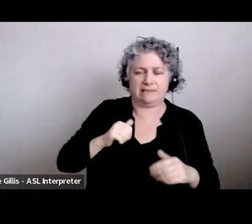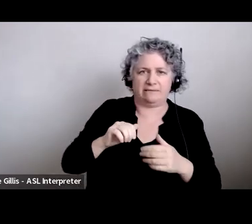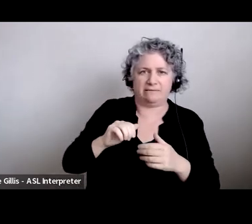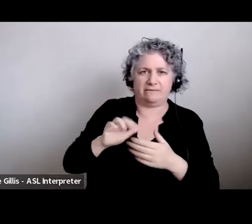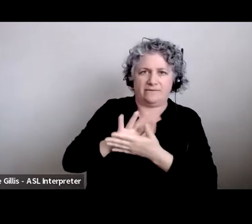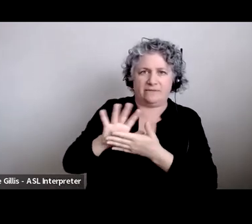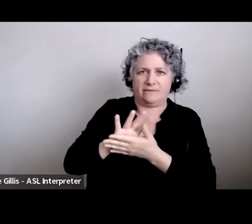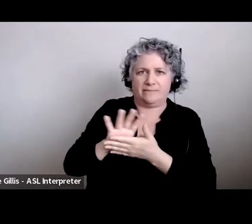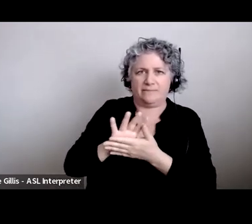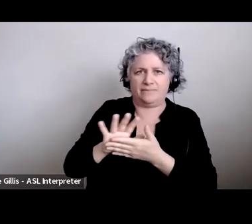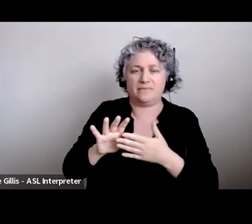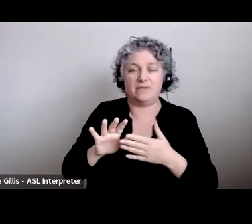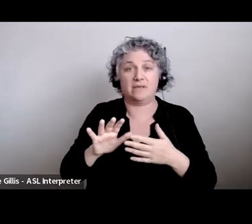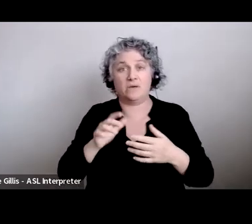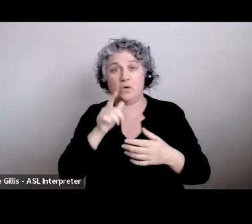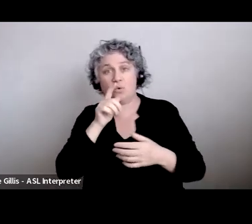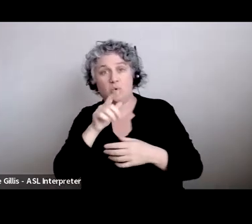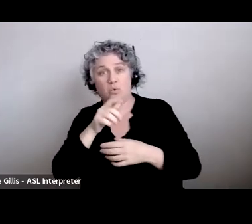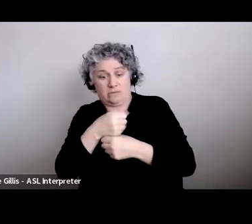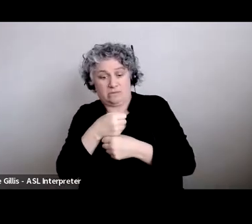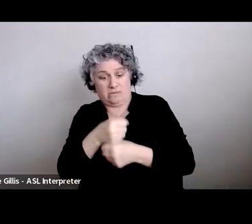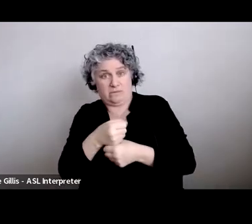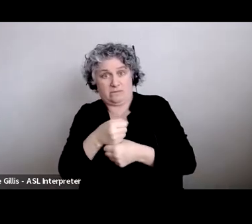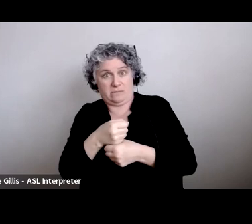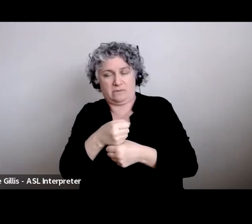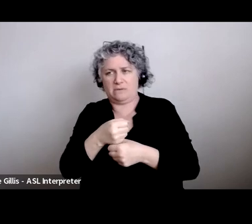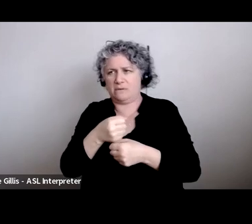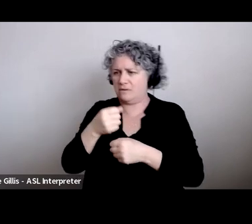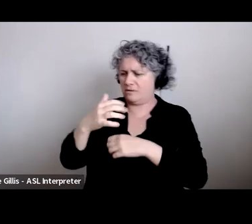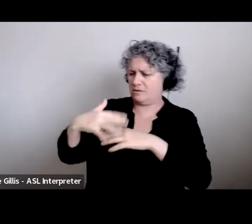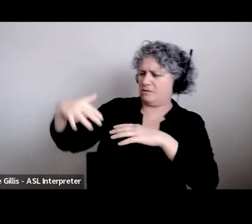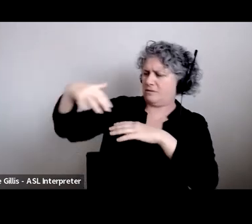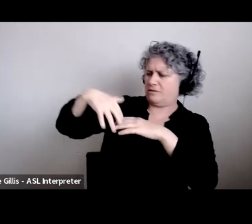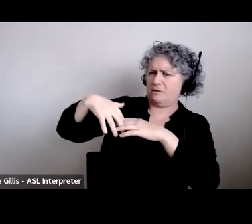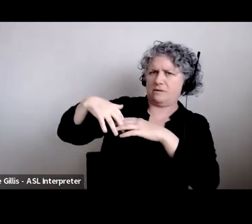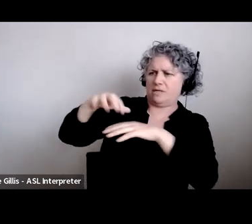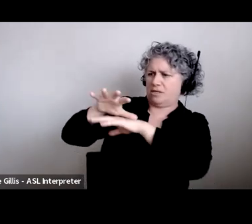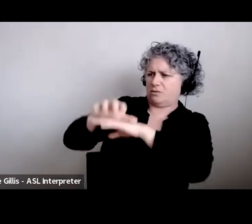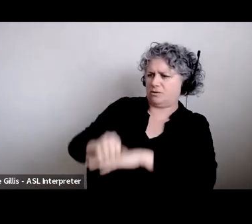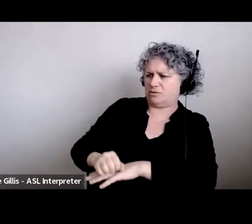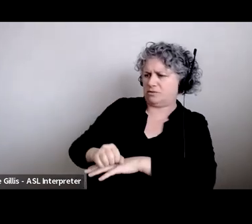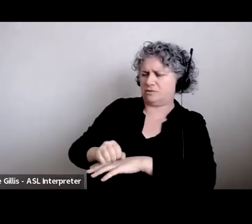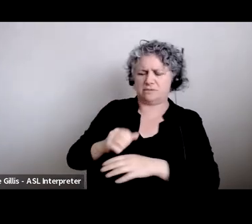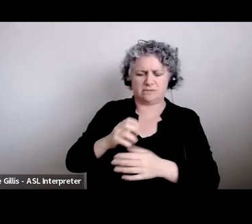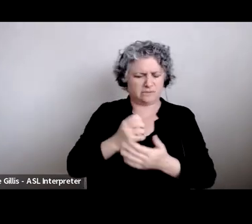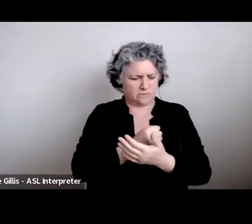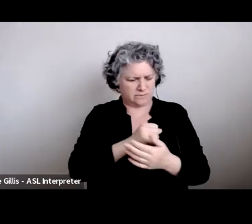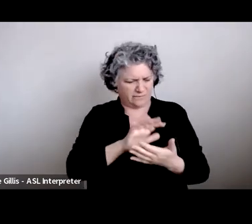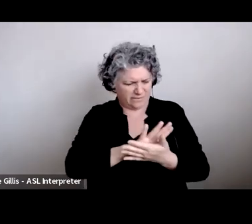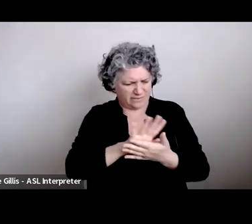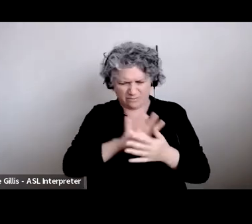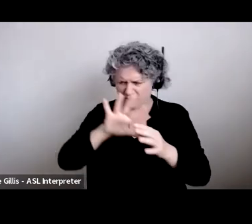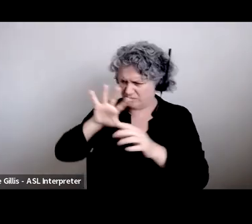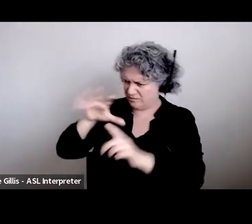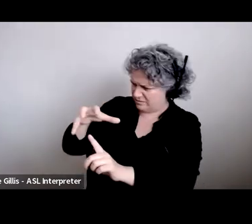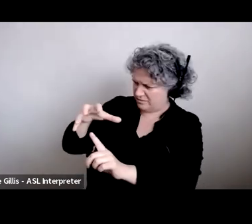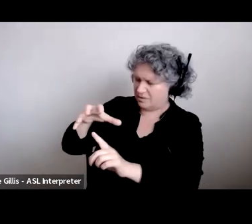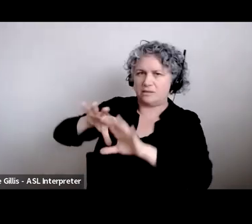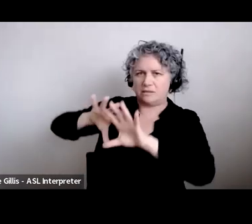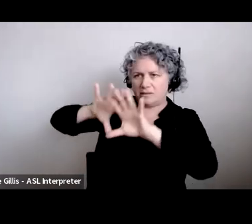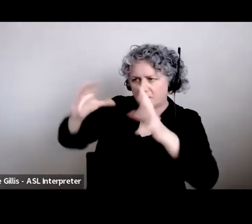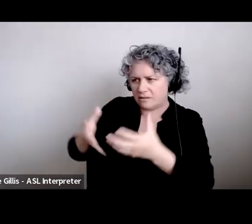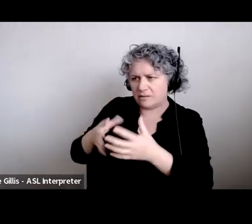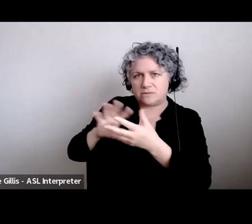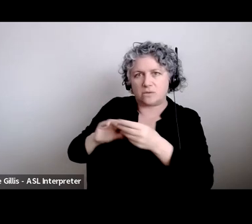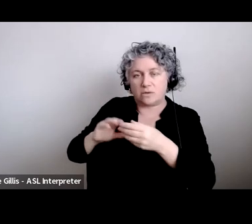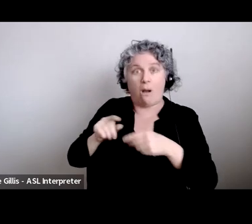filmmaker said, how do I take these Indigenous traditions and use film to tell the story? And he